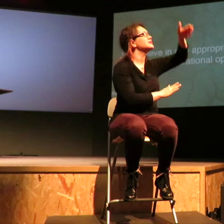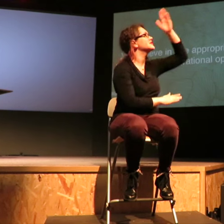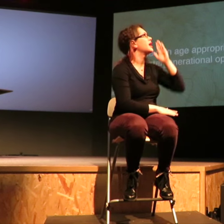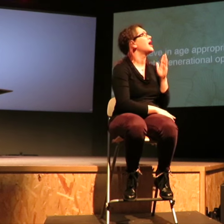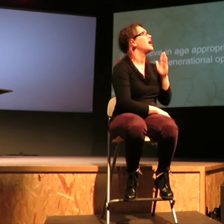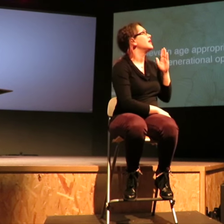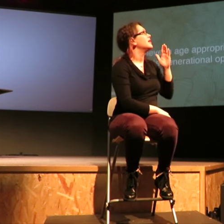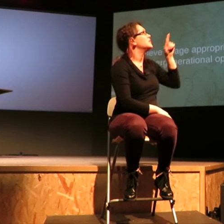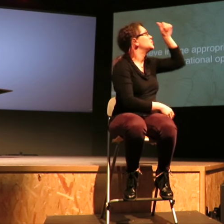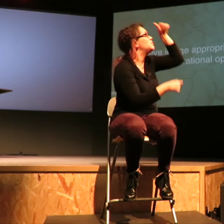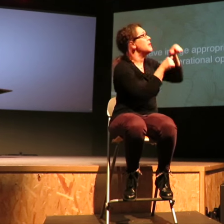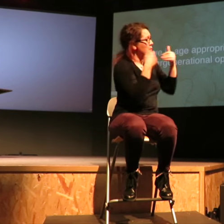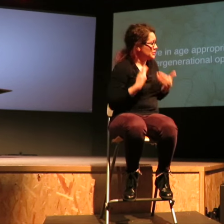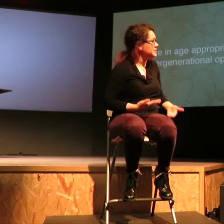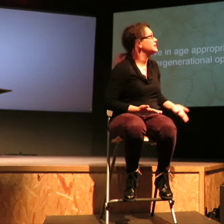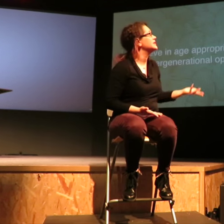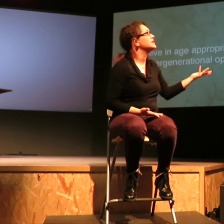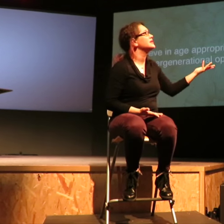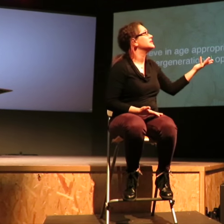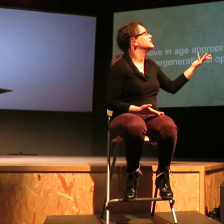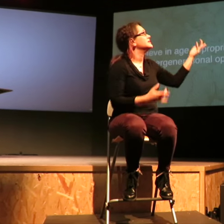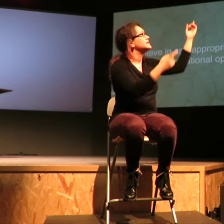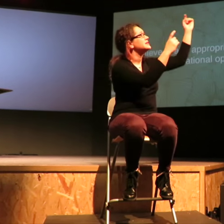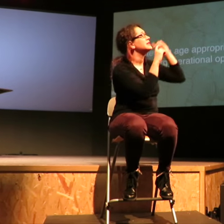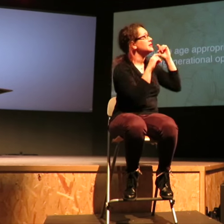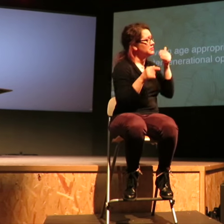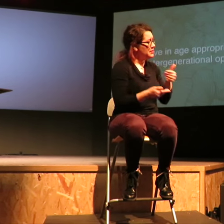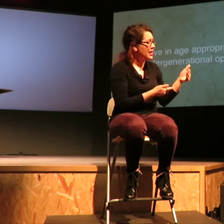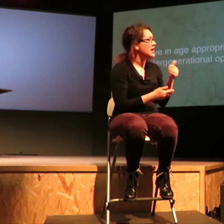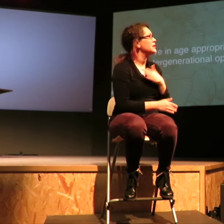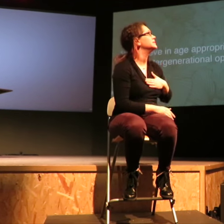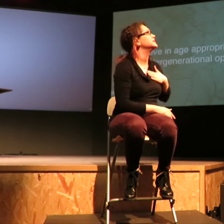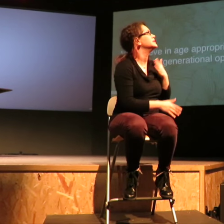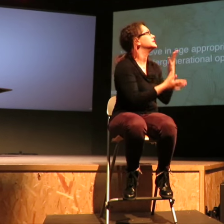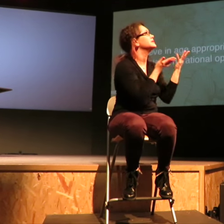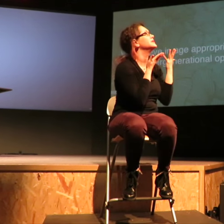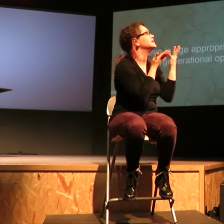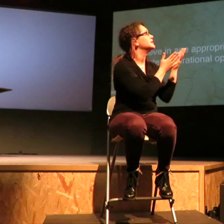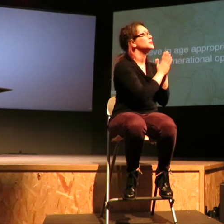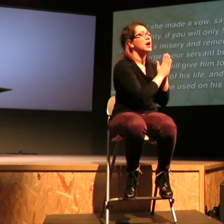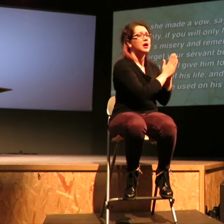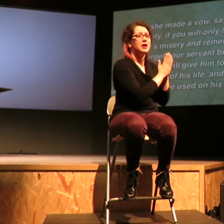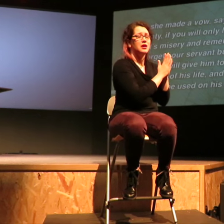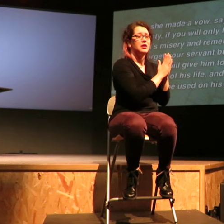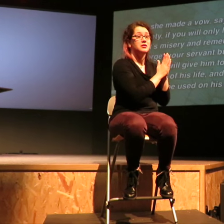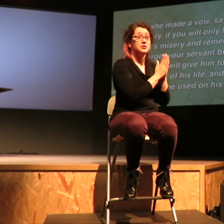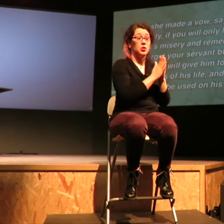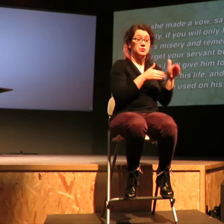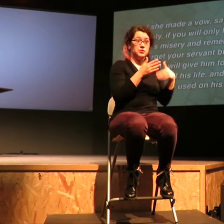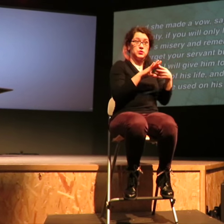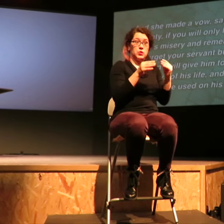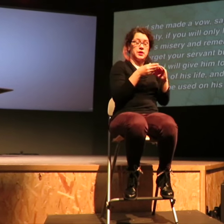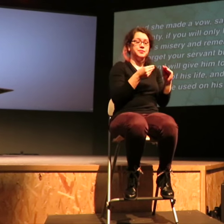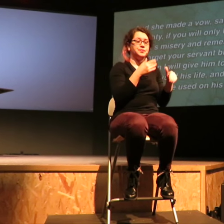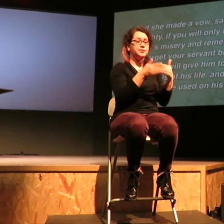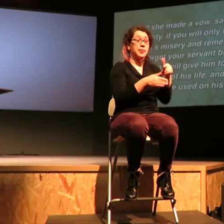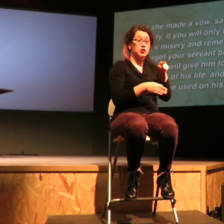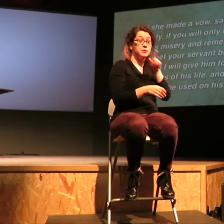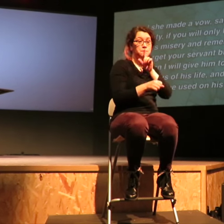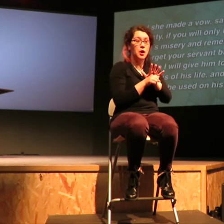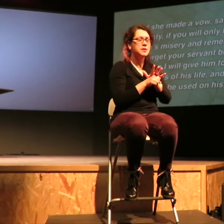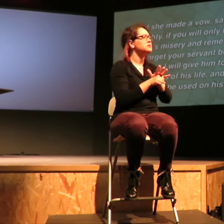just remember me and give me a child? And so this is where it picks up. It says, and she made a vow